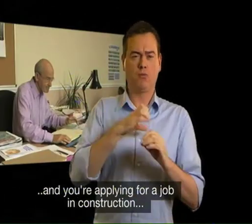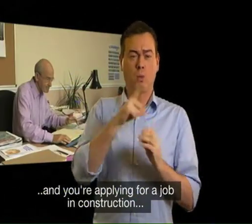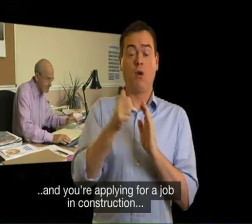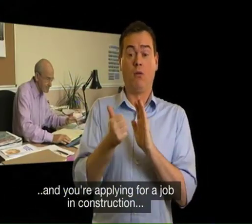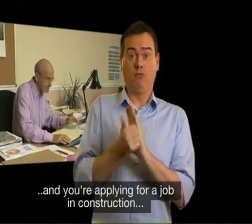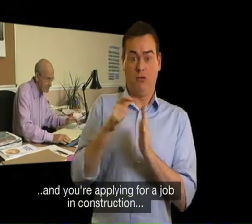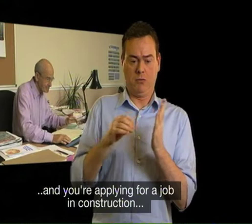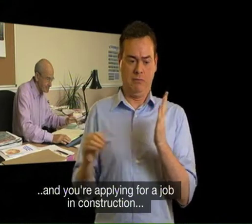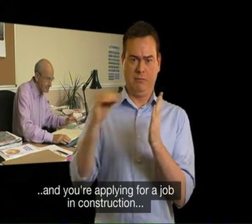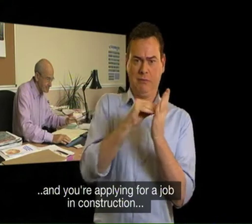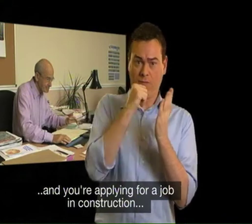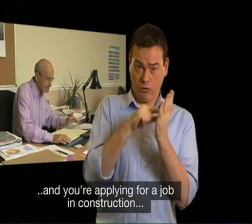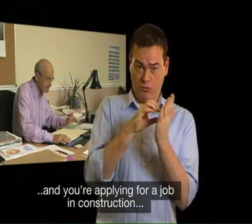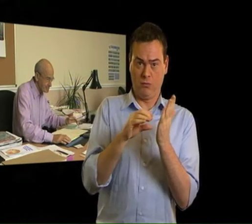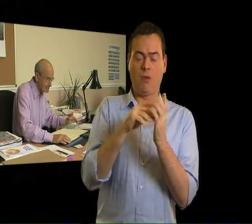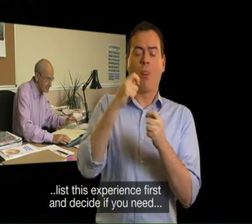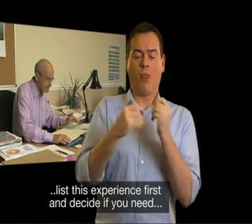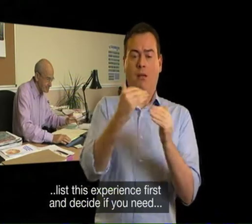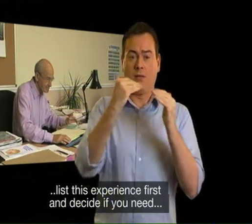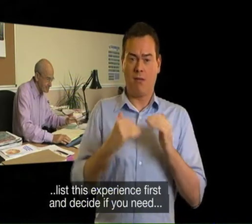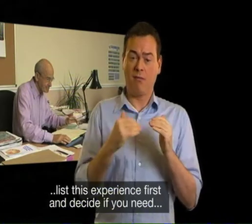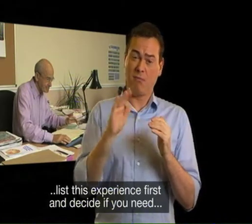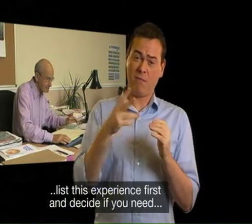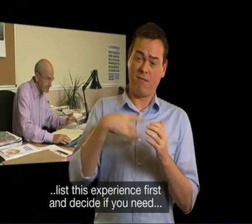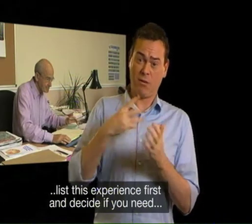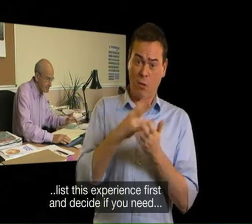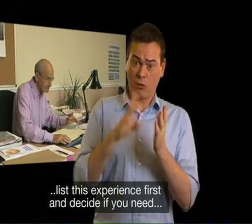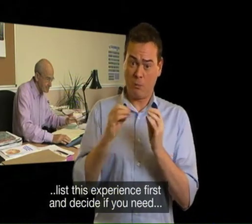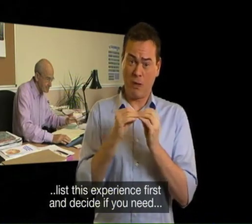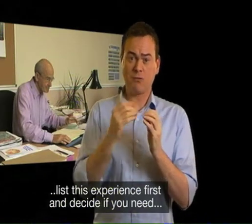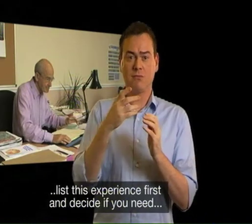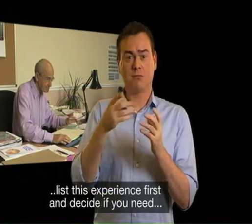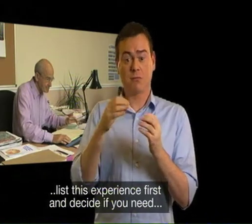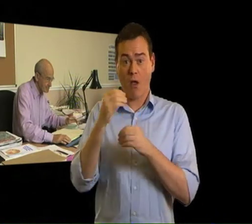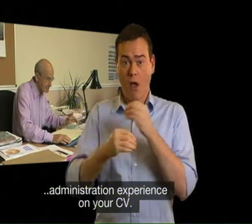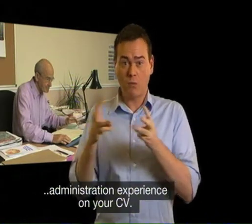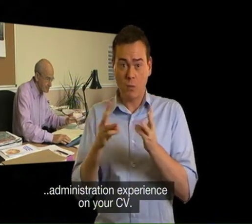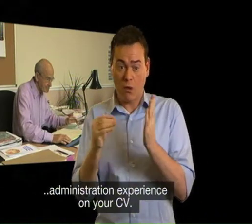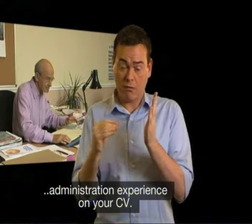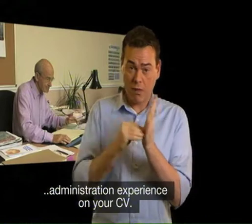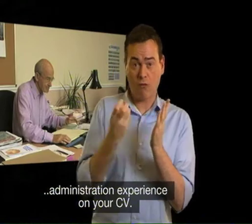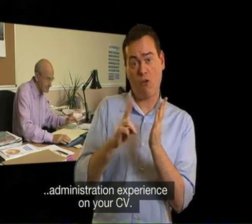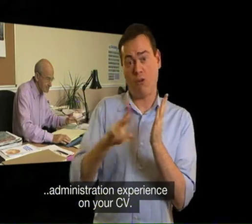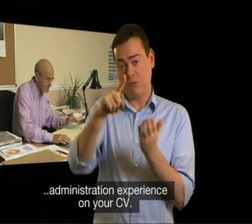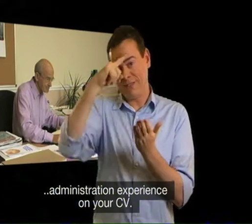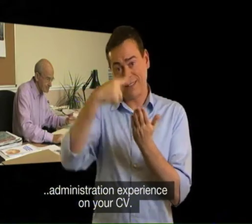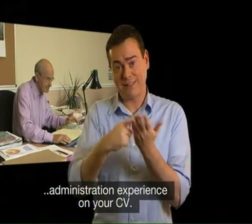applying for a job in construction, list this experience first and decide if you need administration experience on your